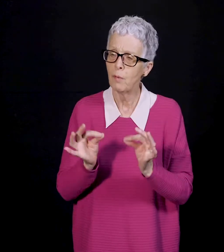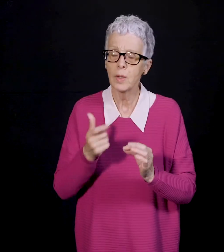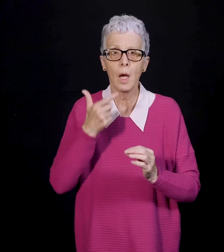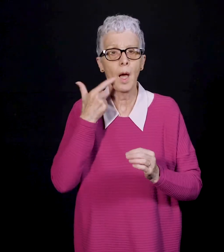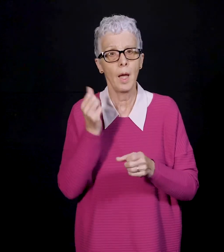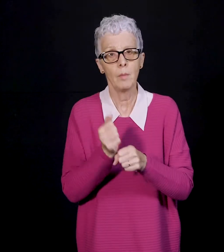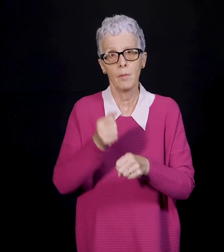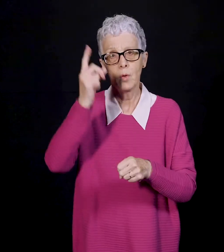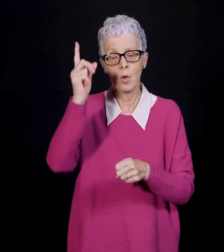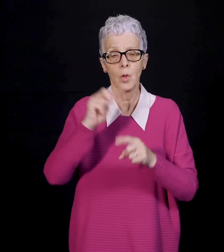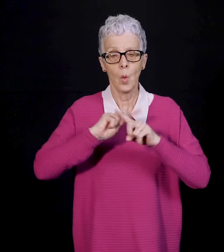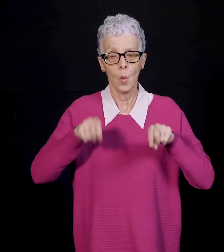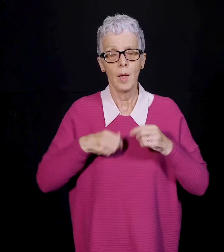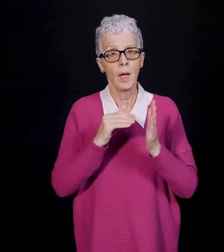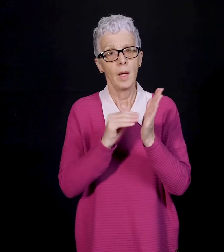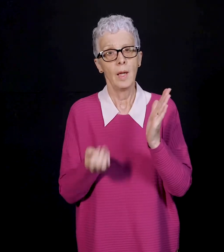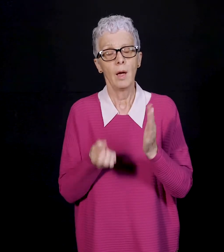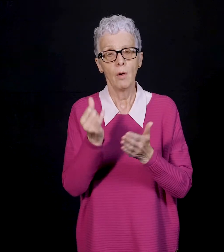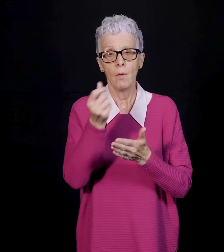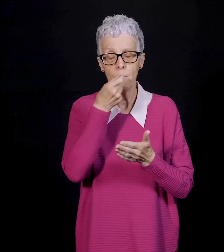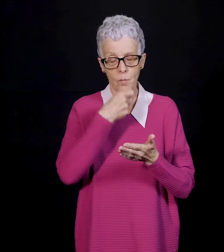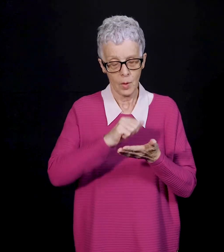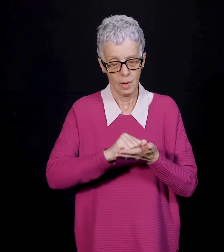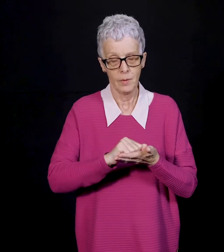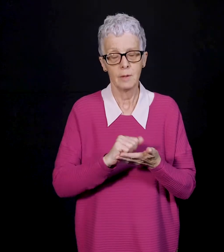that our sins in God's sight could be forgotten.